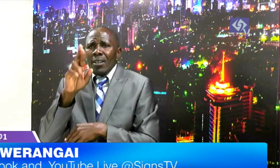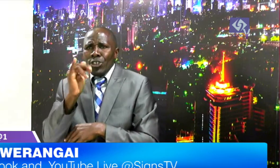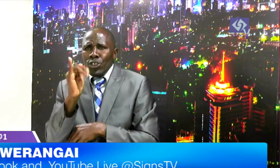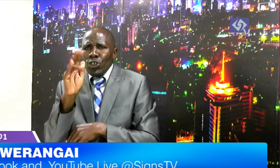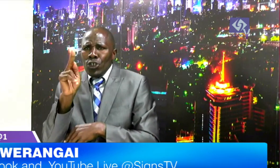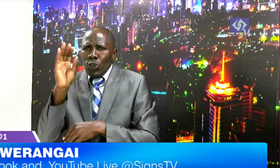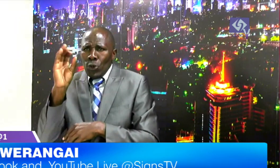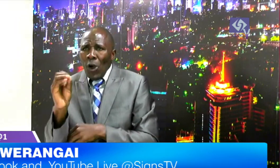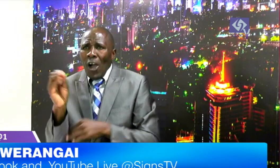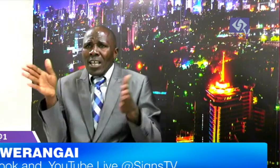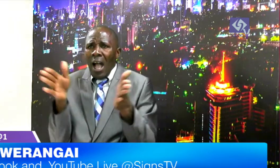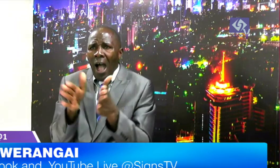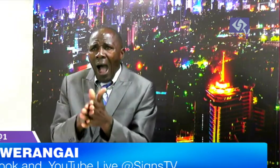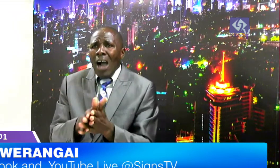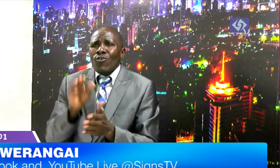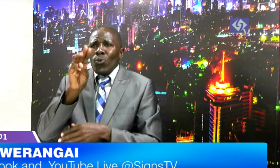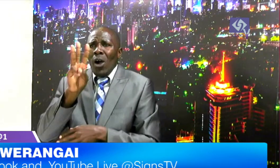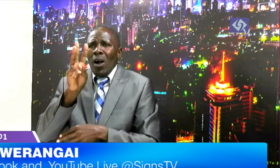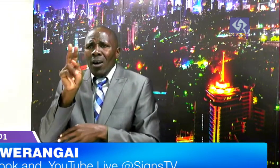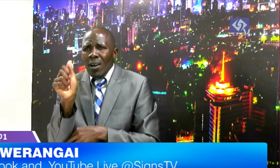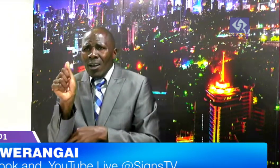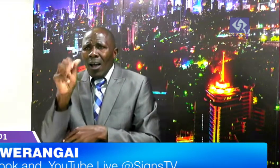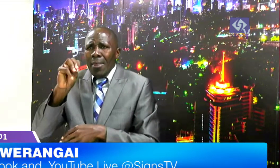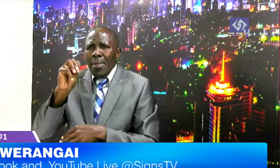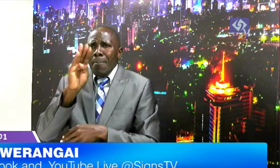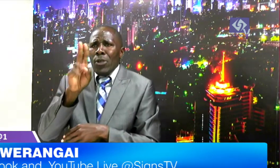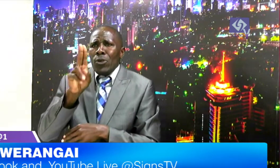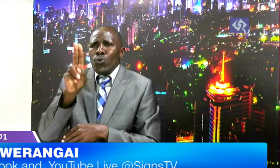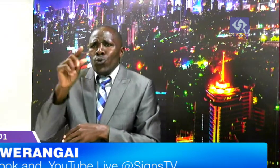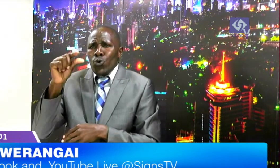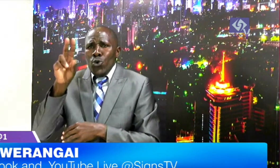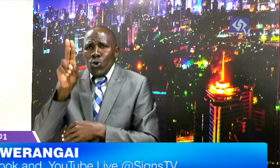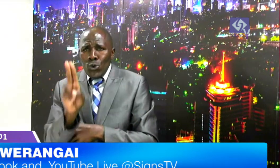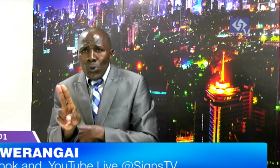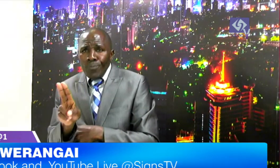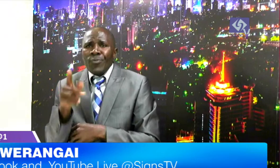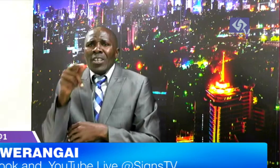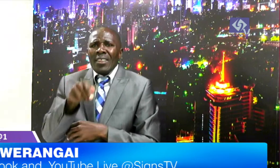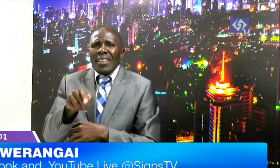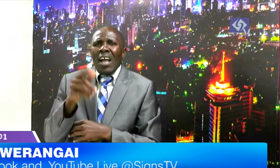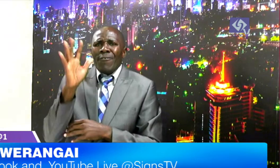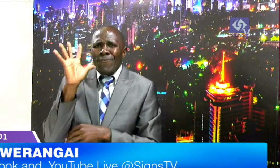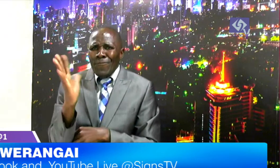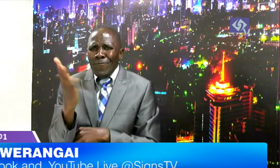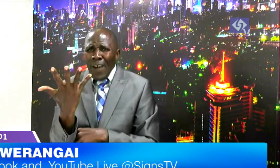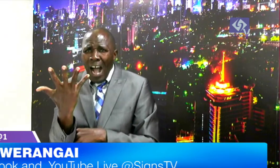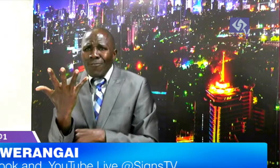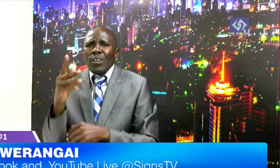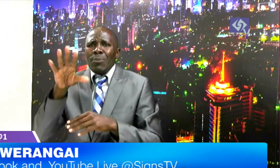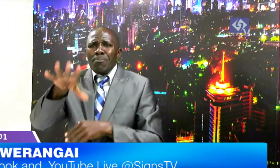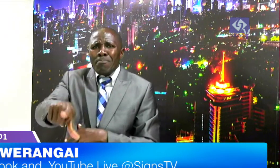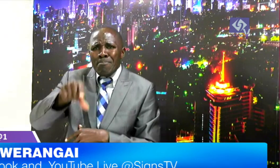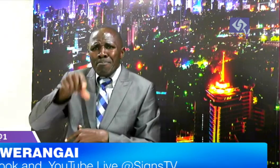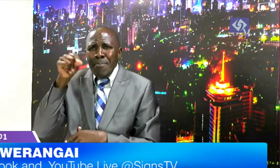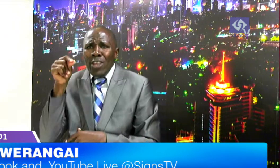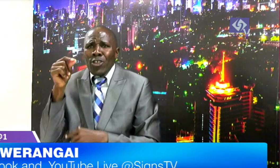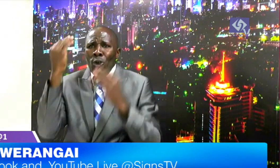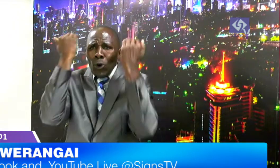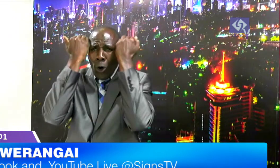Medical Center directors Diba Wairiko and Peter